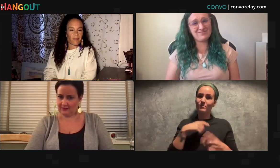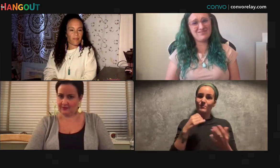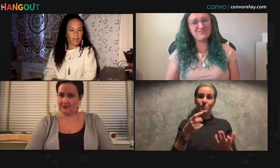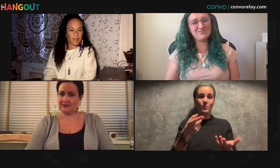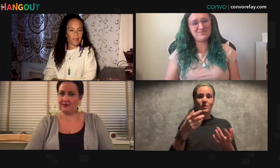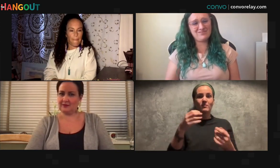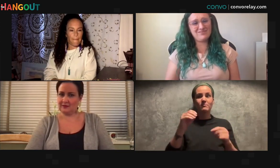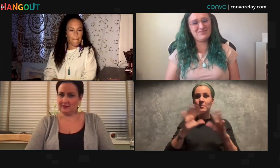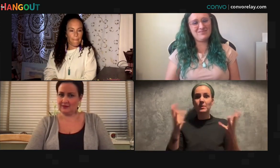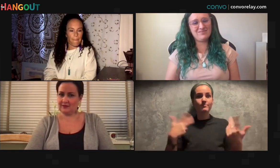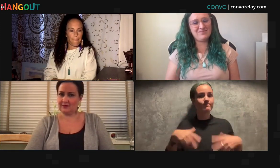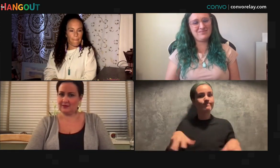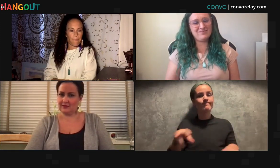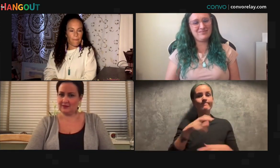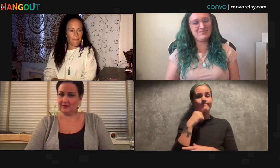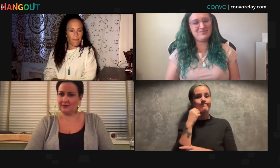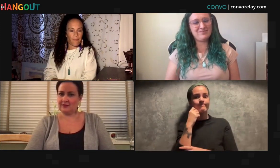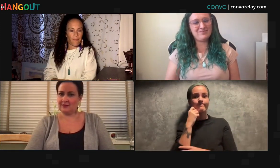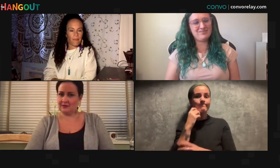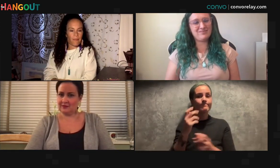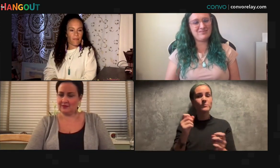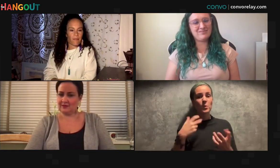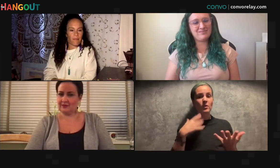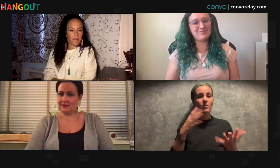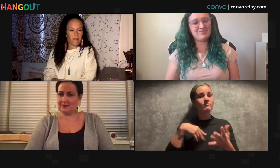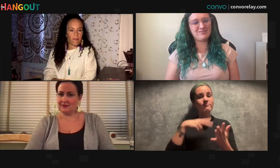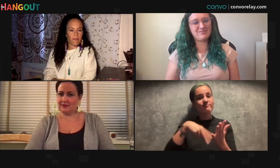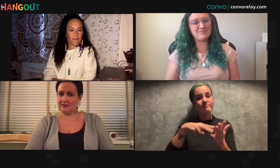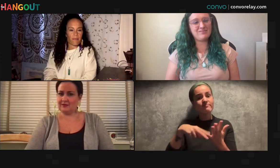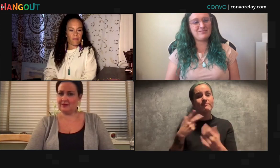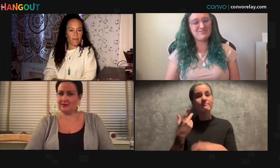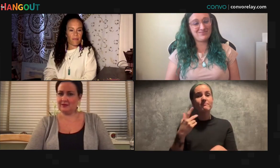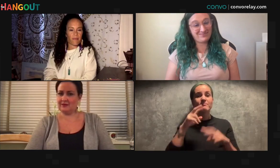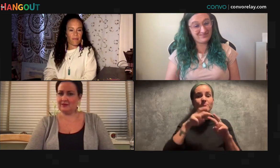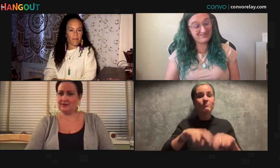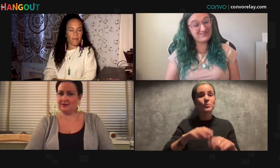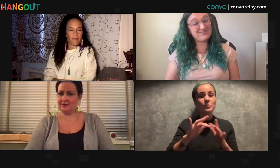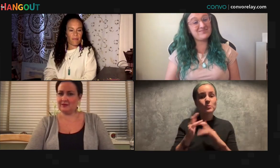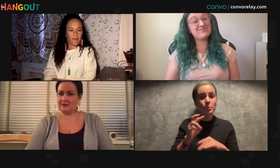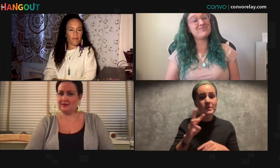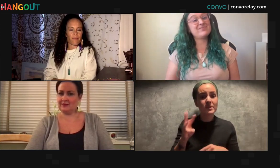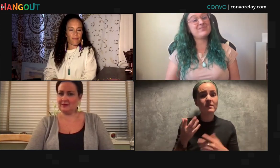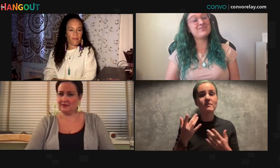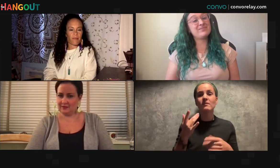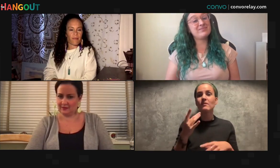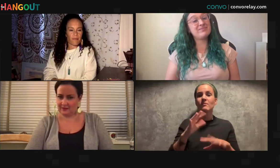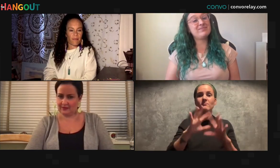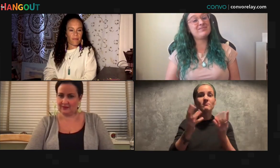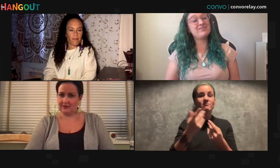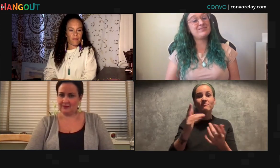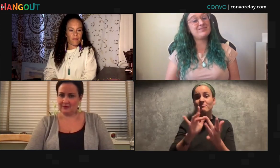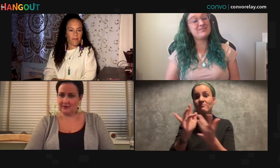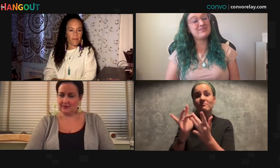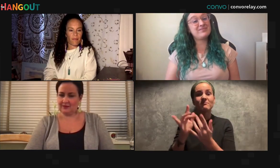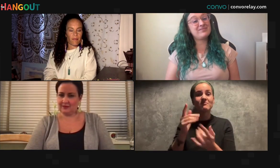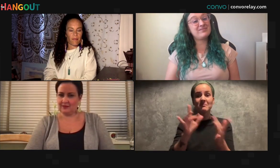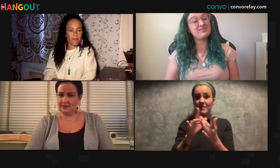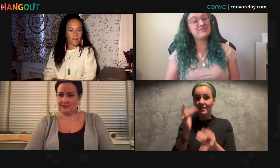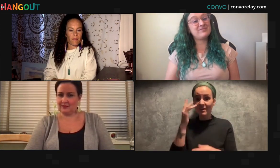obviously, manifestation really can influence a lot of people, but without manifesting things, then you're really lost.